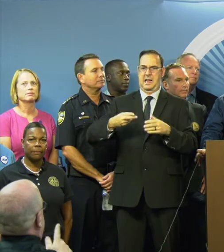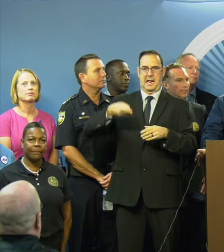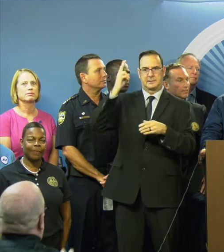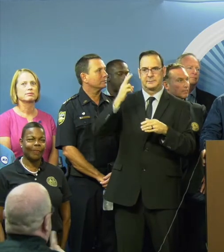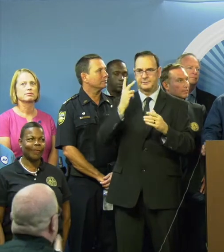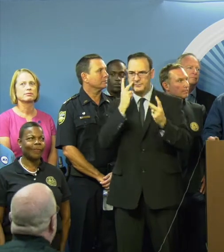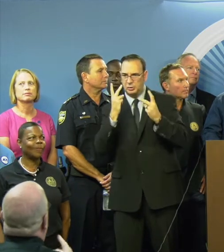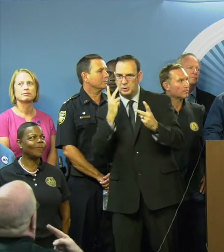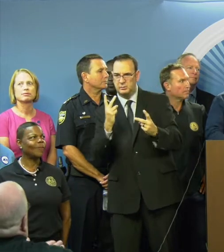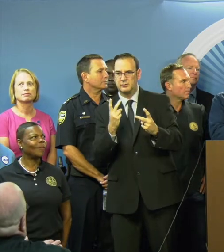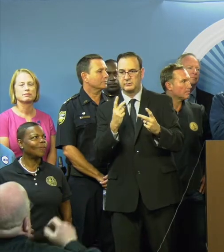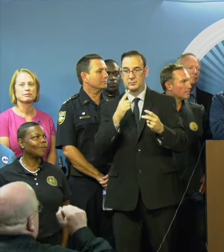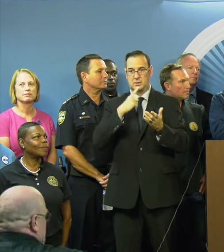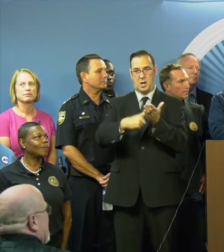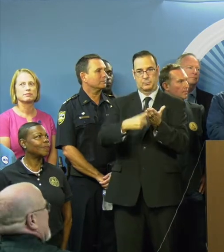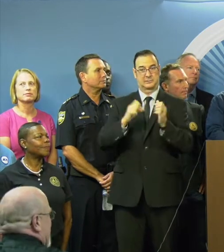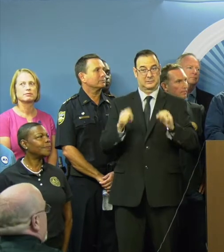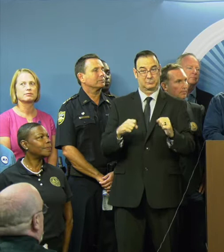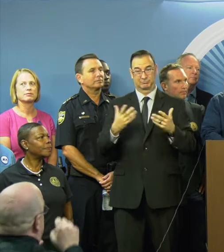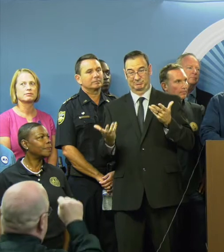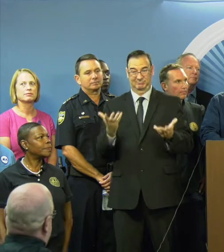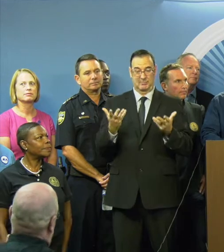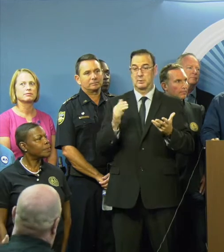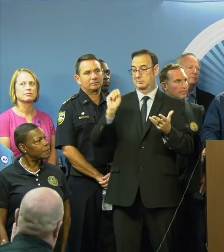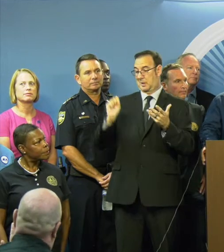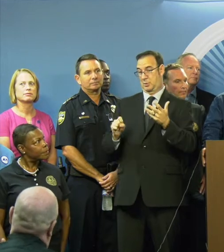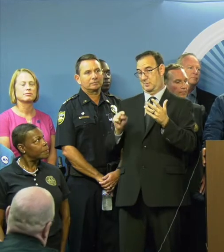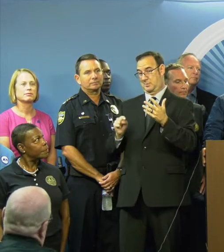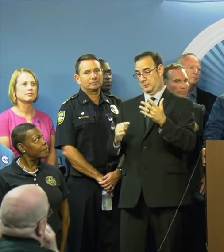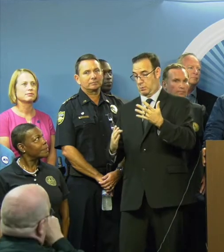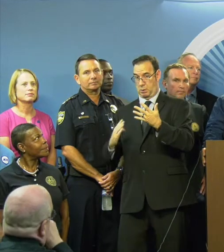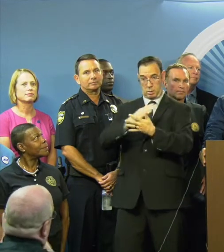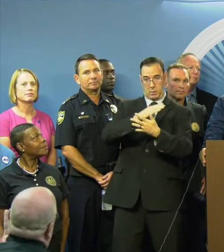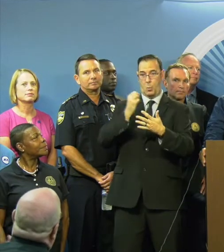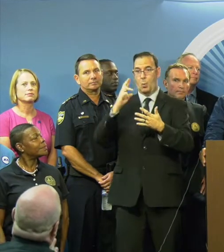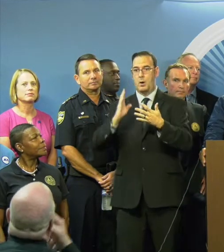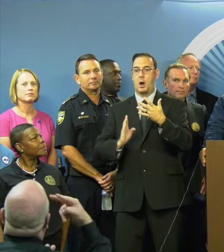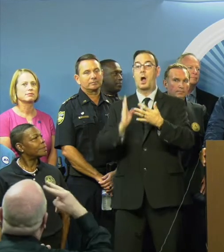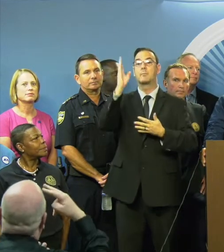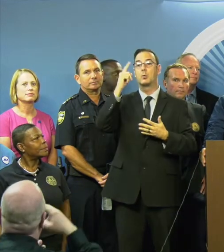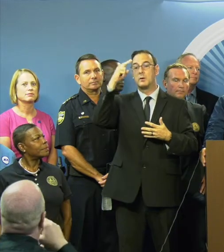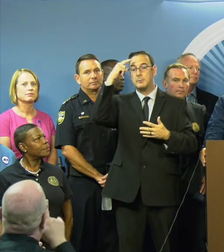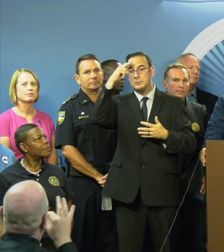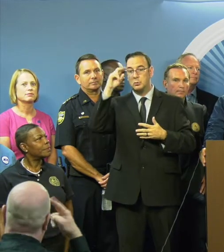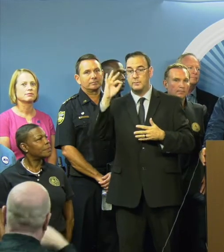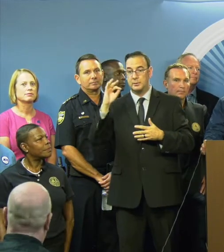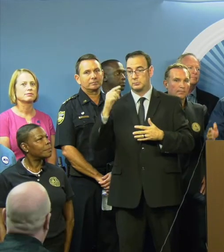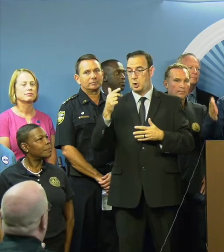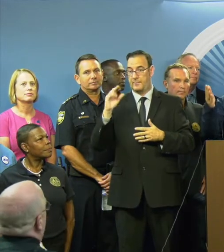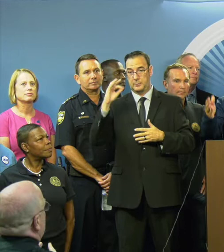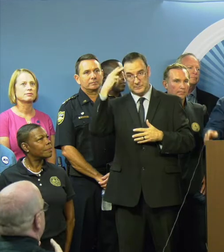There's arguments that you can make that it goes south across the state, then up in the Gulf of Mexico and affects Northwest Florida.